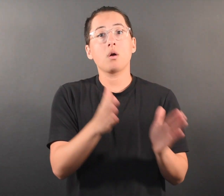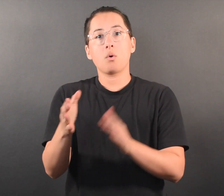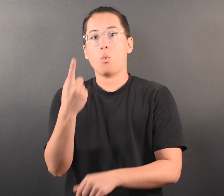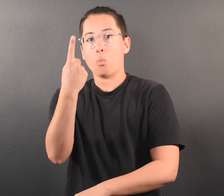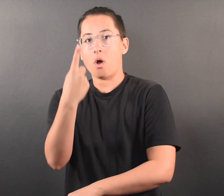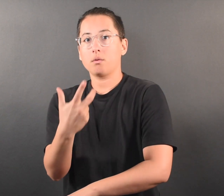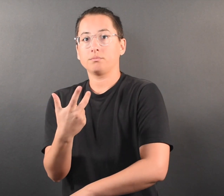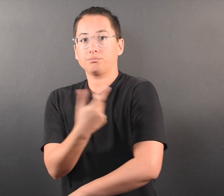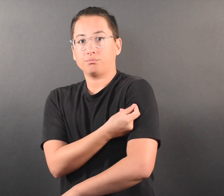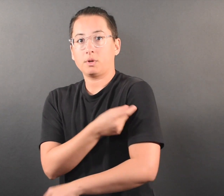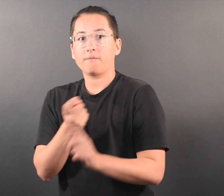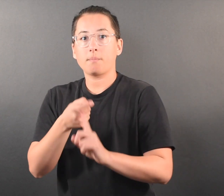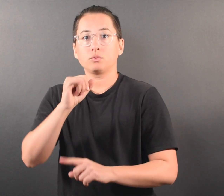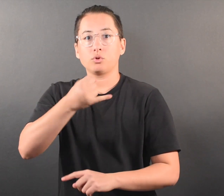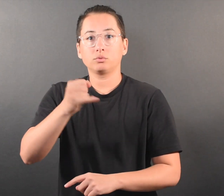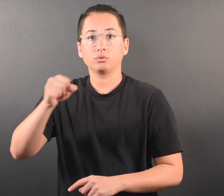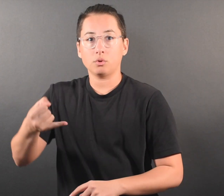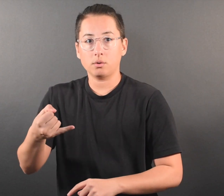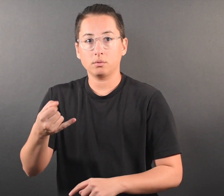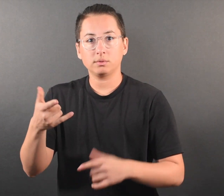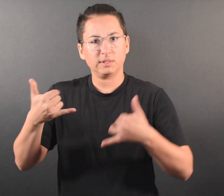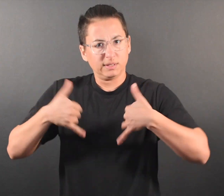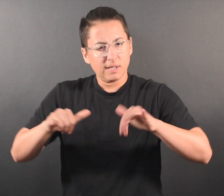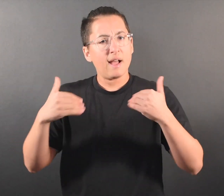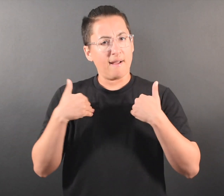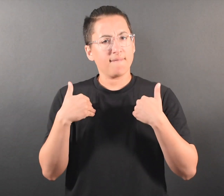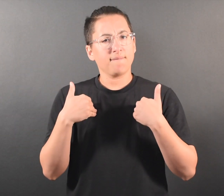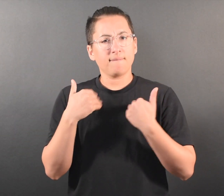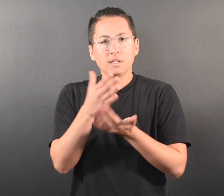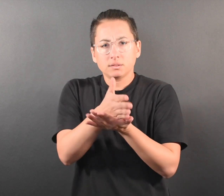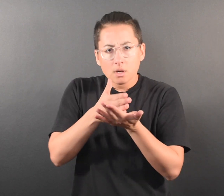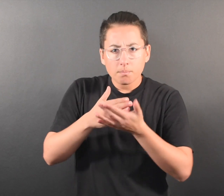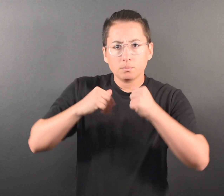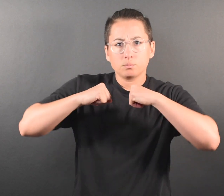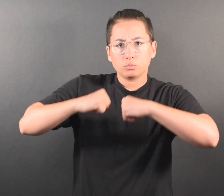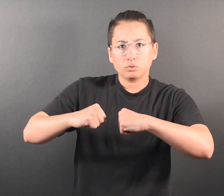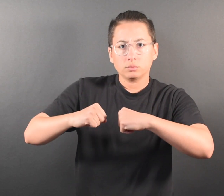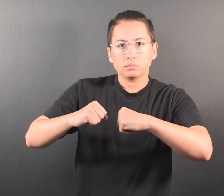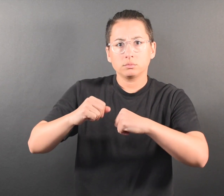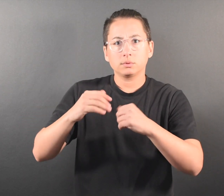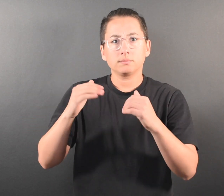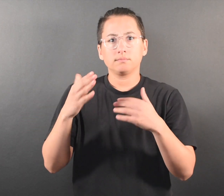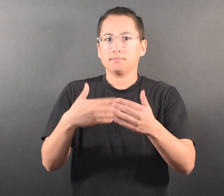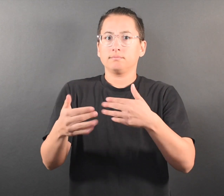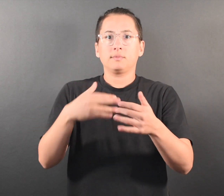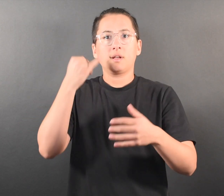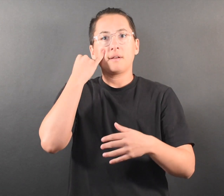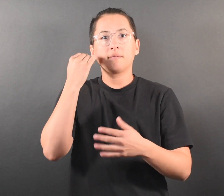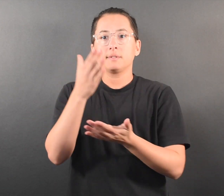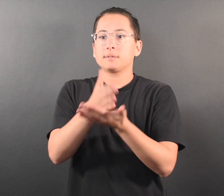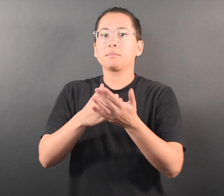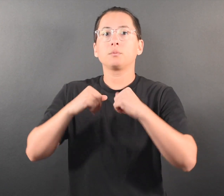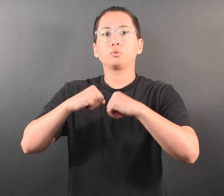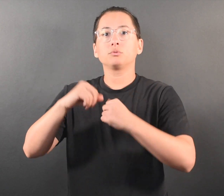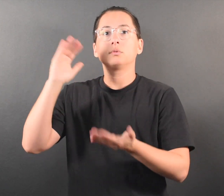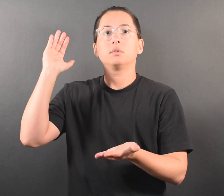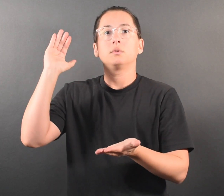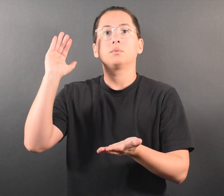1 dose of Johnson & Johnson vaccine, still have some protection even once protection starts to decrease.